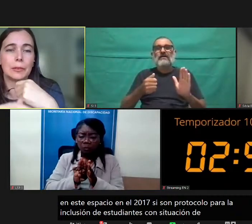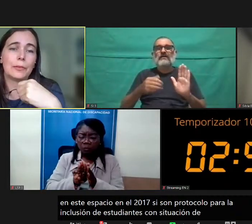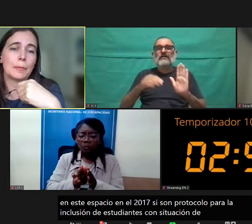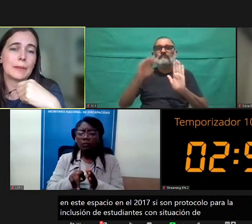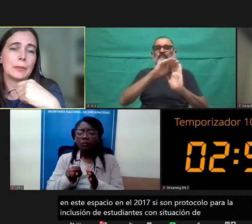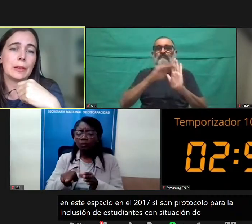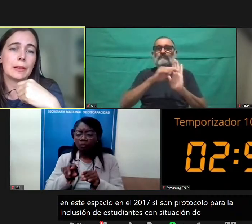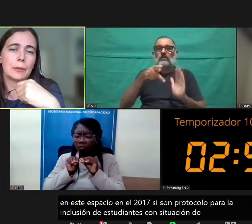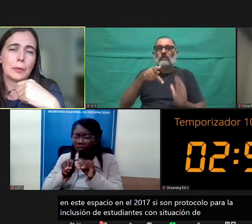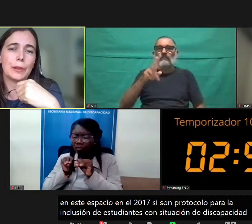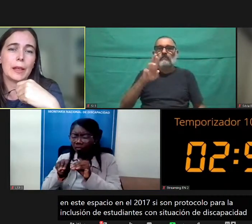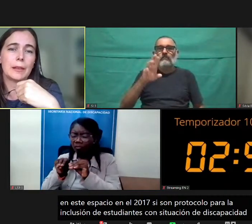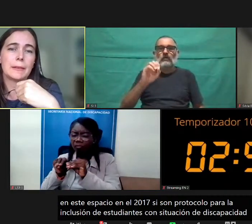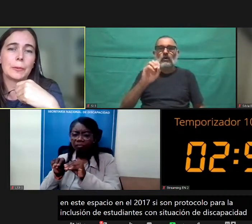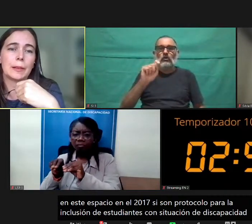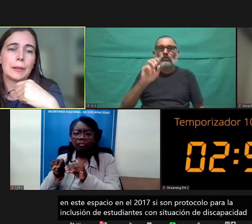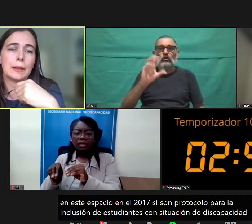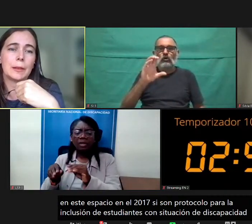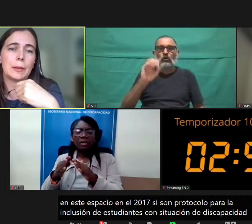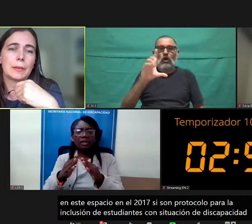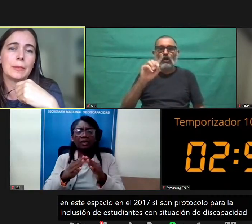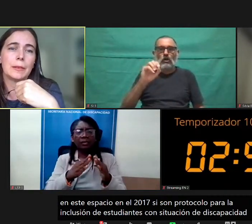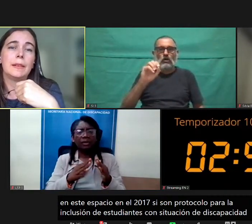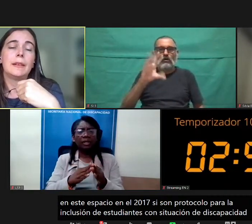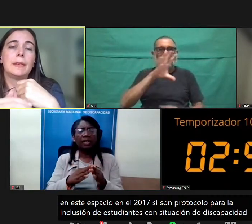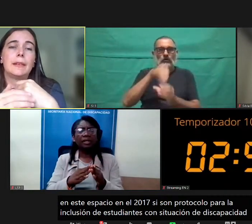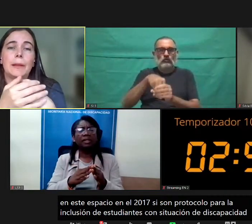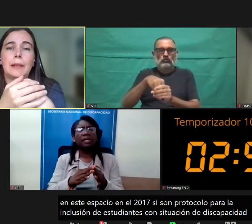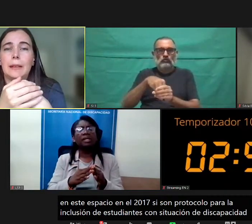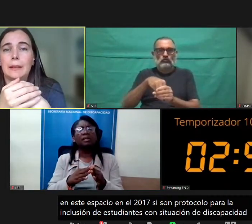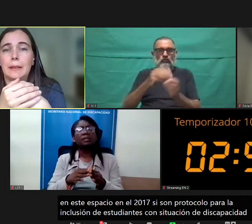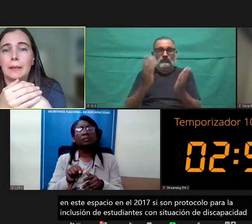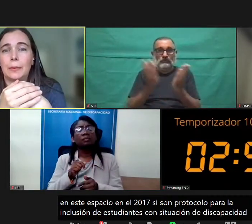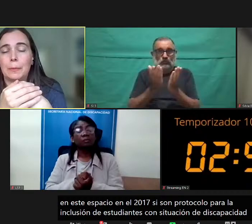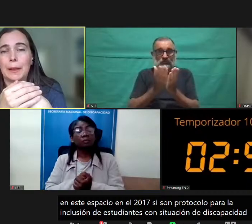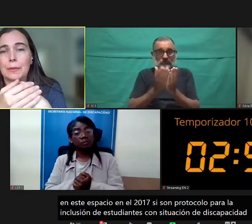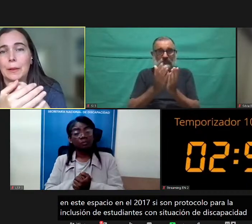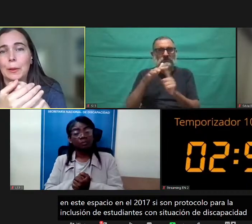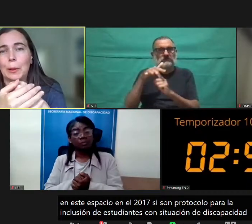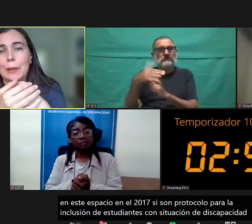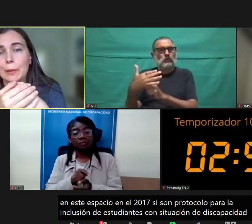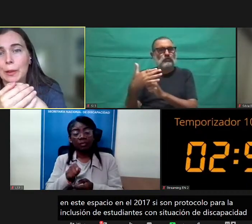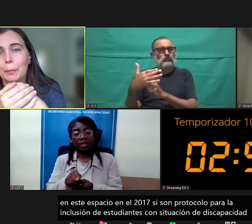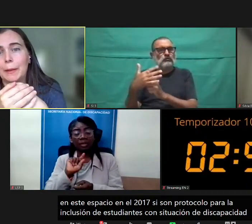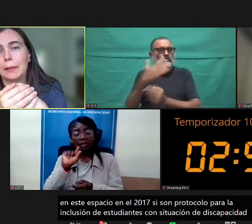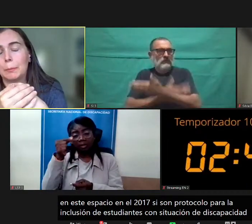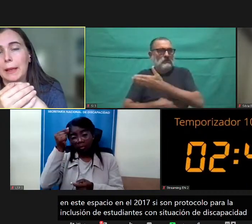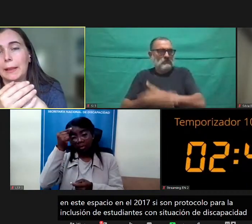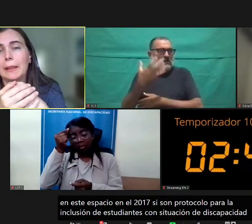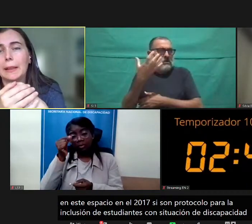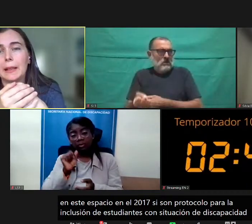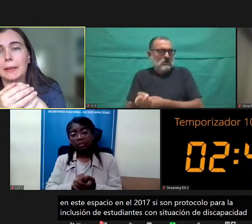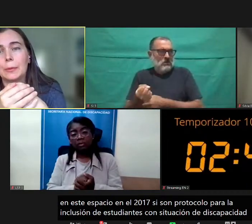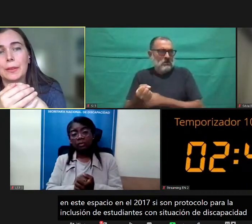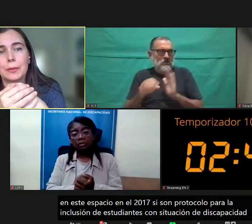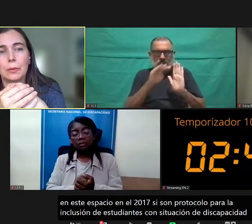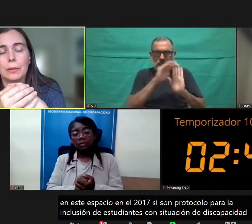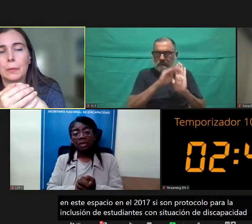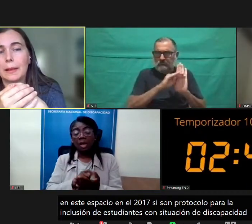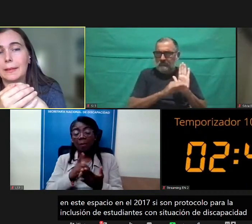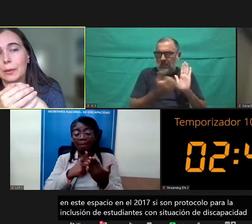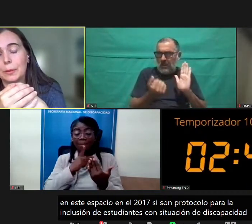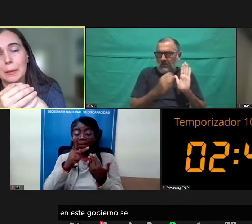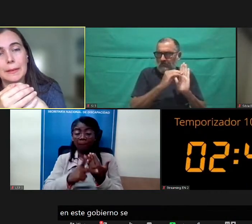education and we work on awareness raising of the education communities in this government